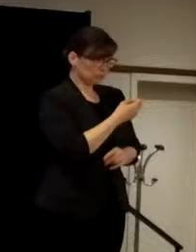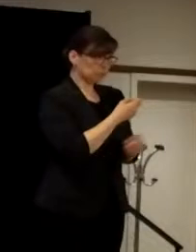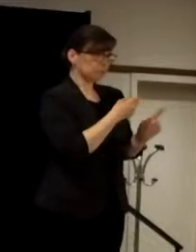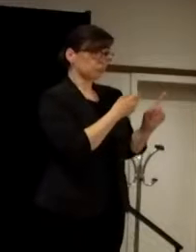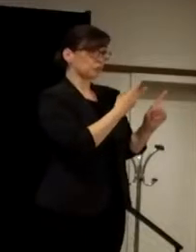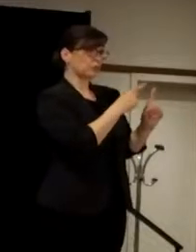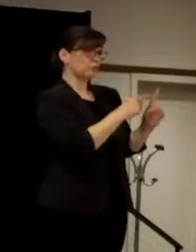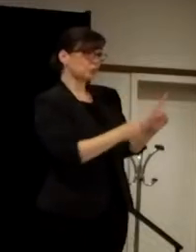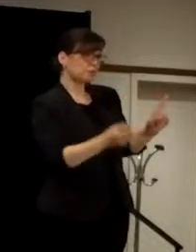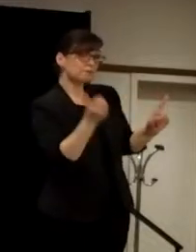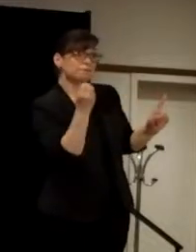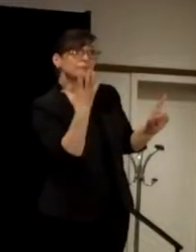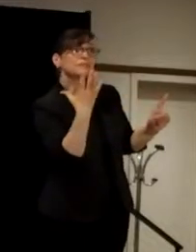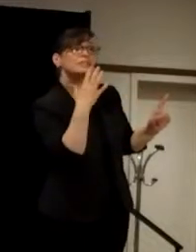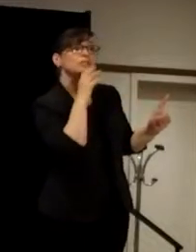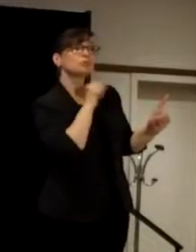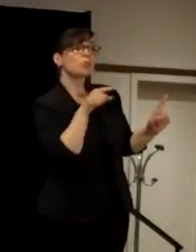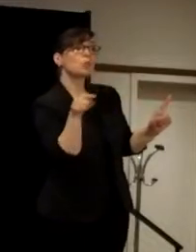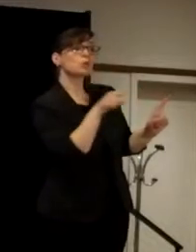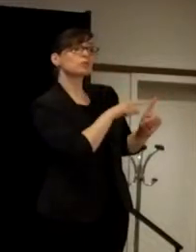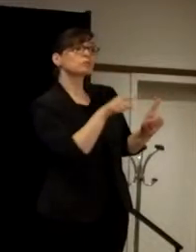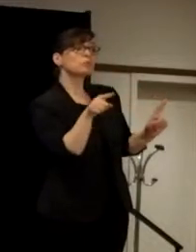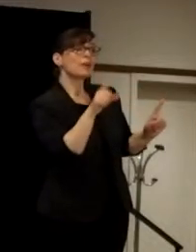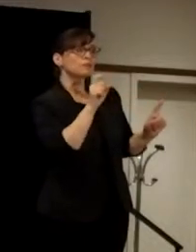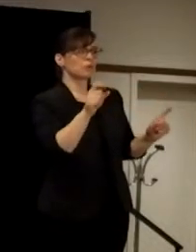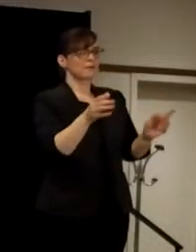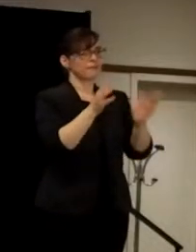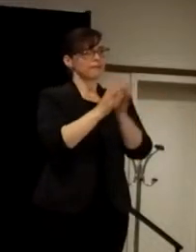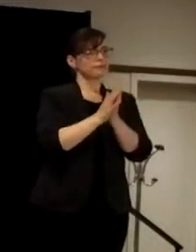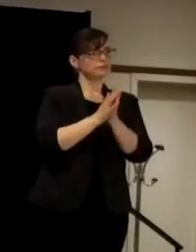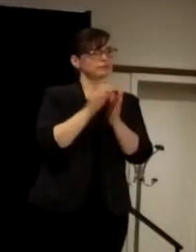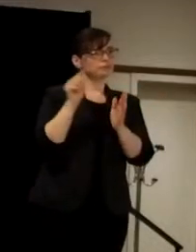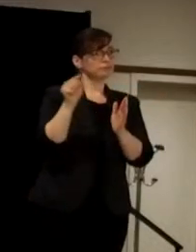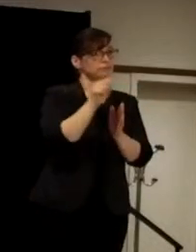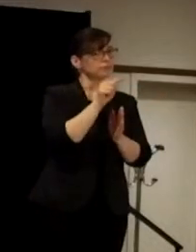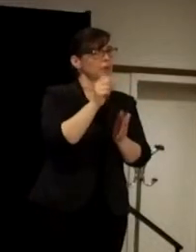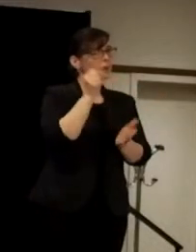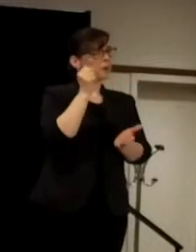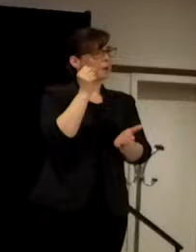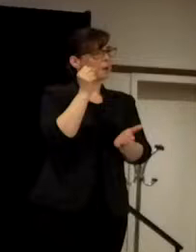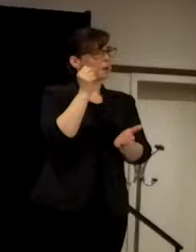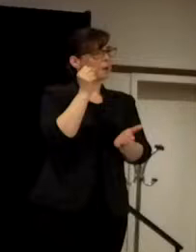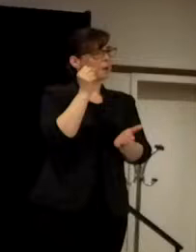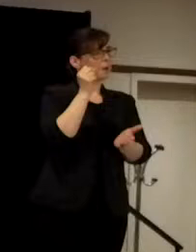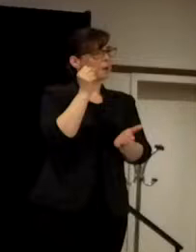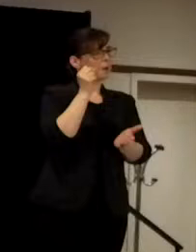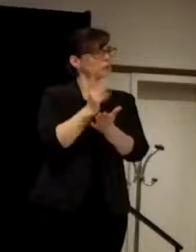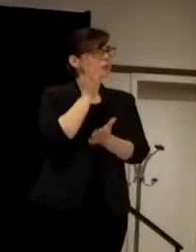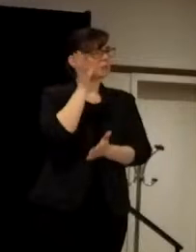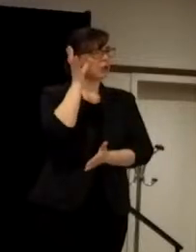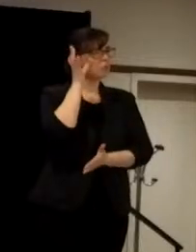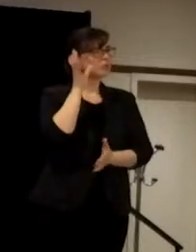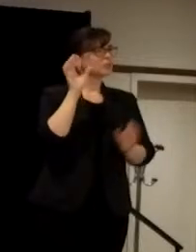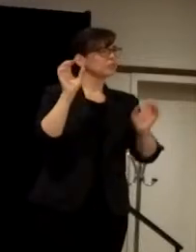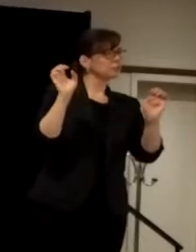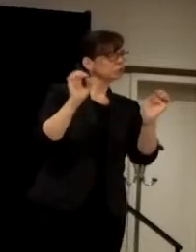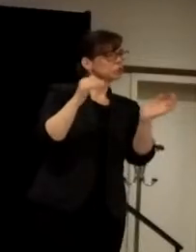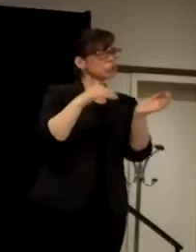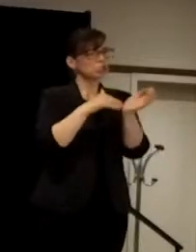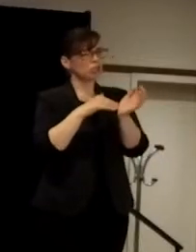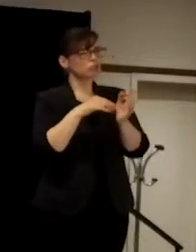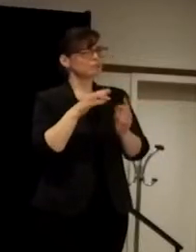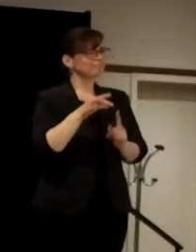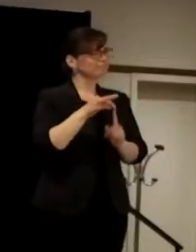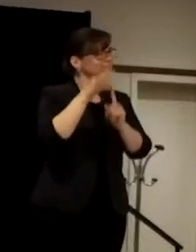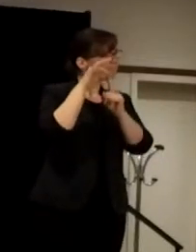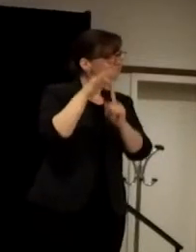I believe the FDA will probably meet later this month. So again, that will be the vaccine that will be used for that age